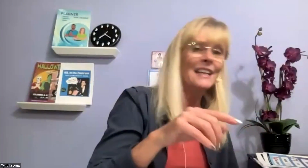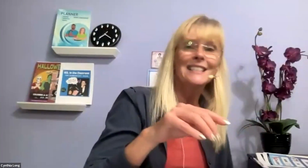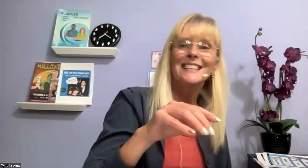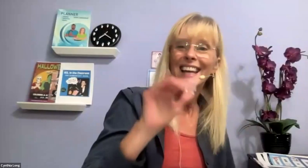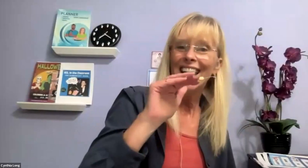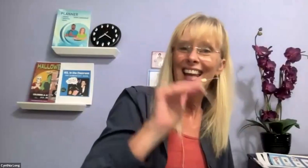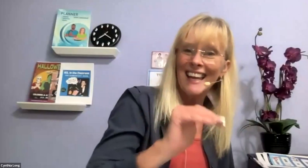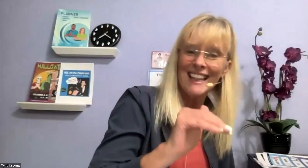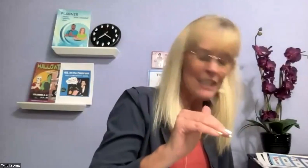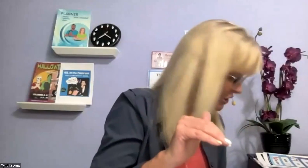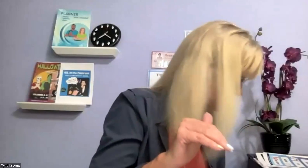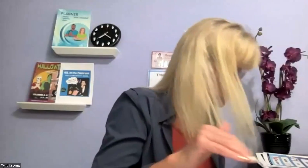and English,